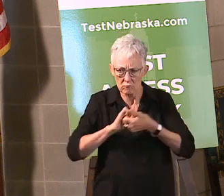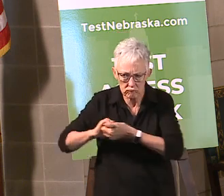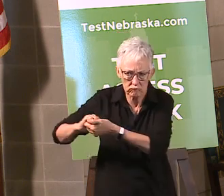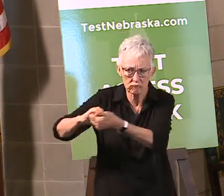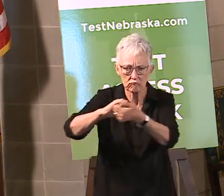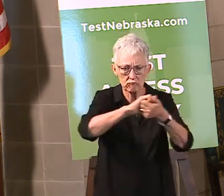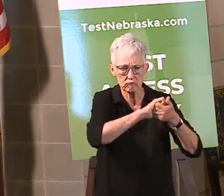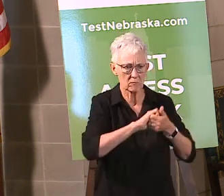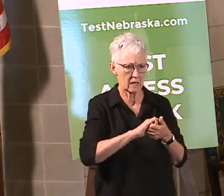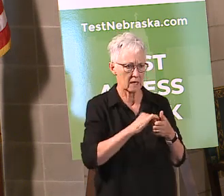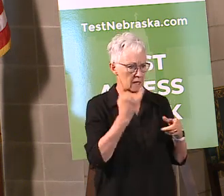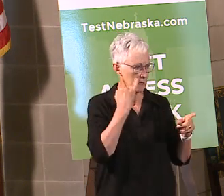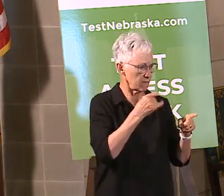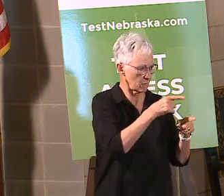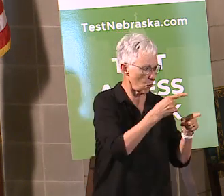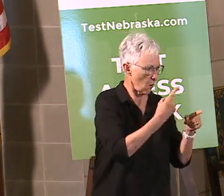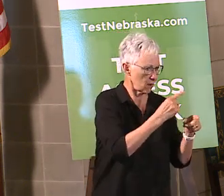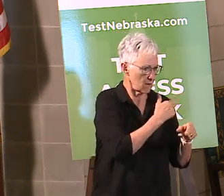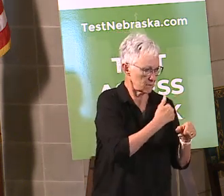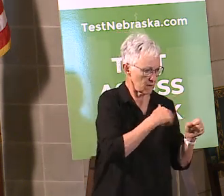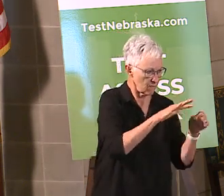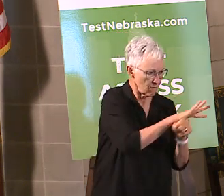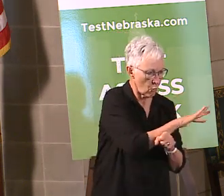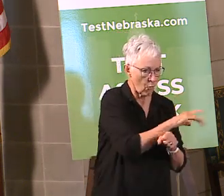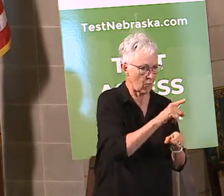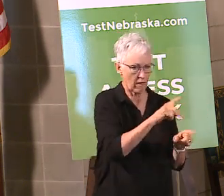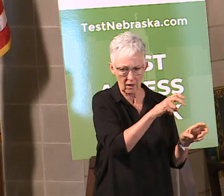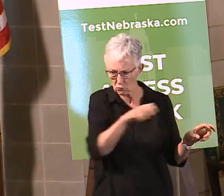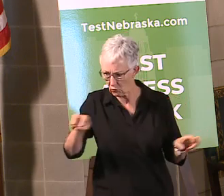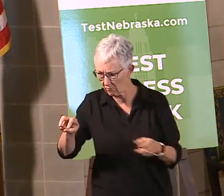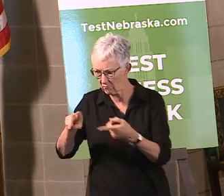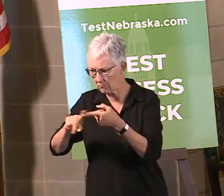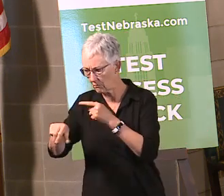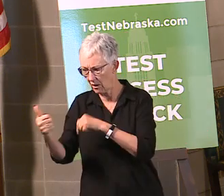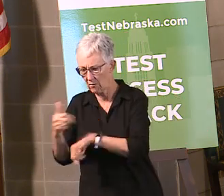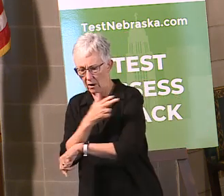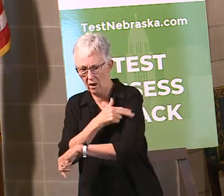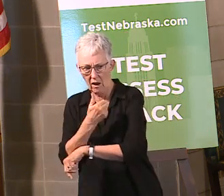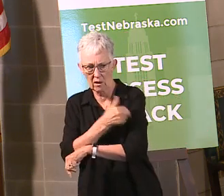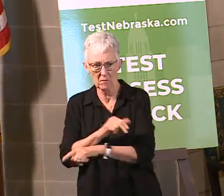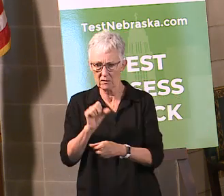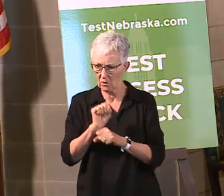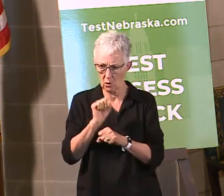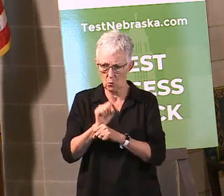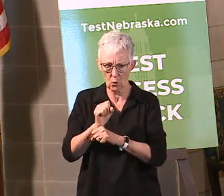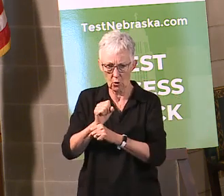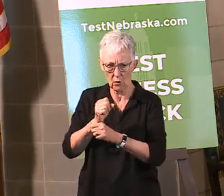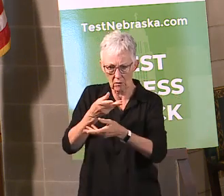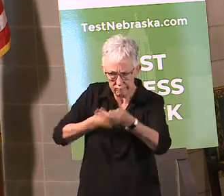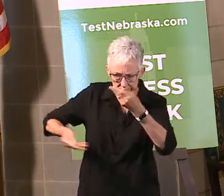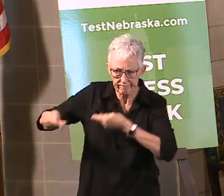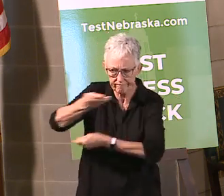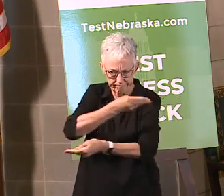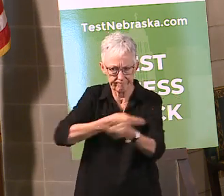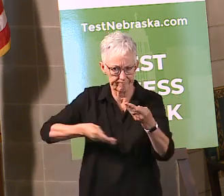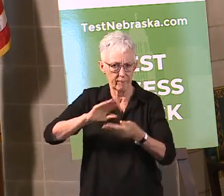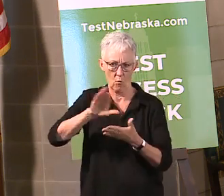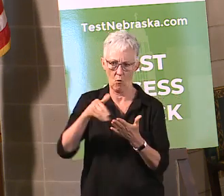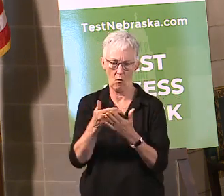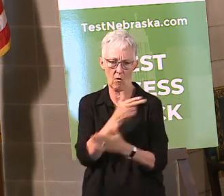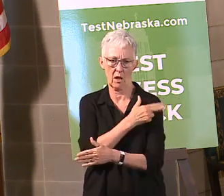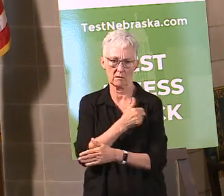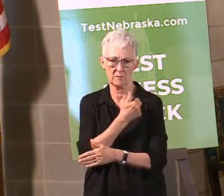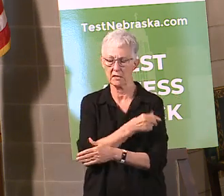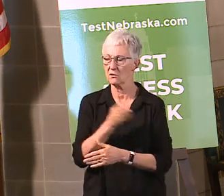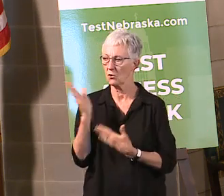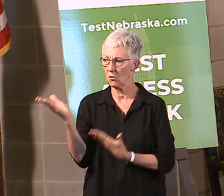take patients and so forth. So we really appreciate all their work. And Dr. Jim Smith is the chair of the EMS board. So he is going to come and